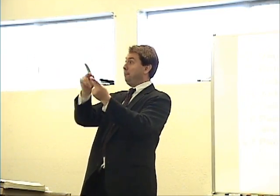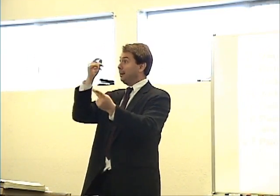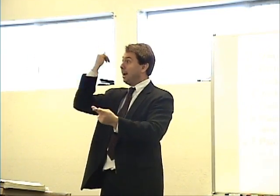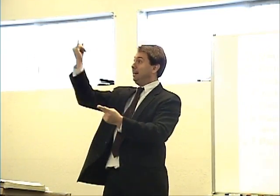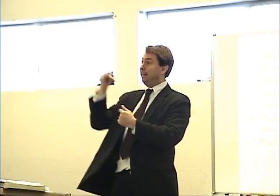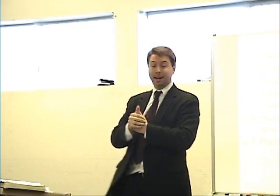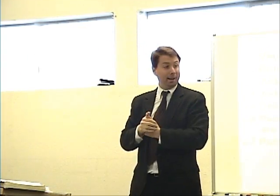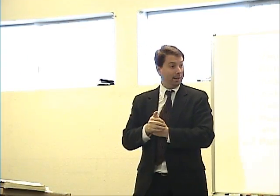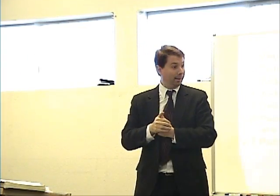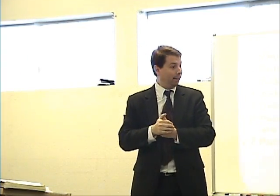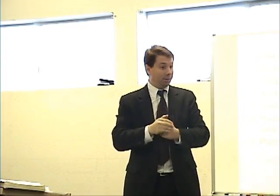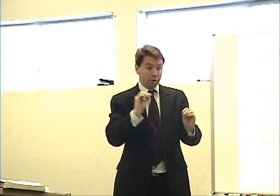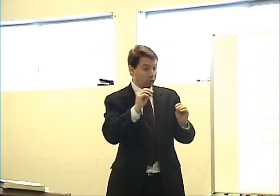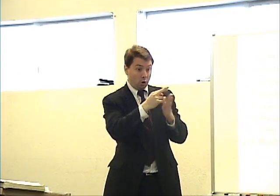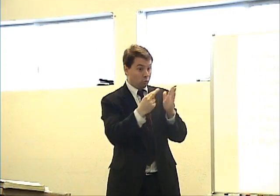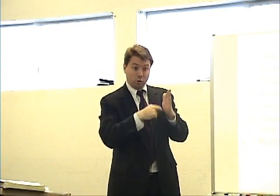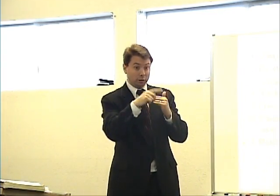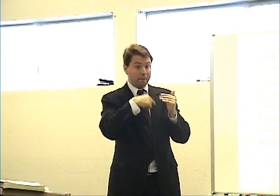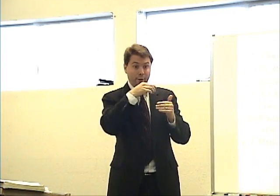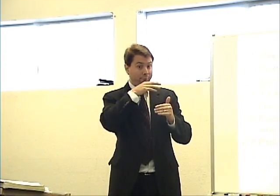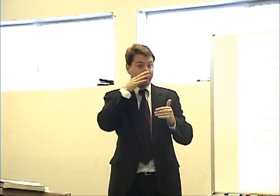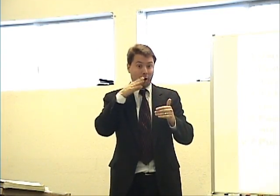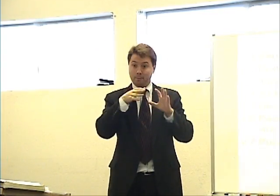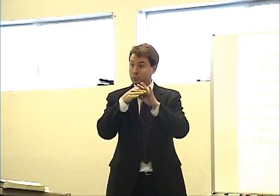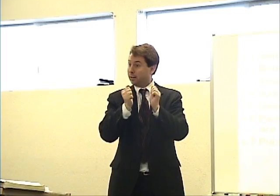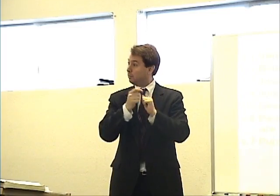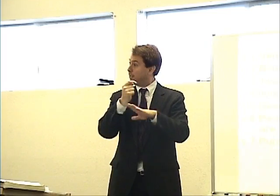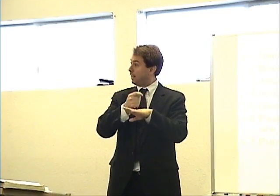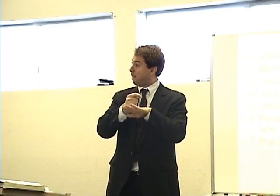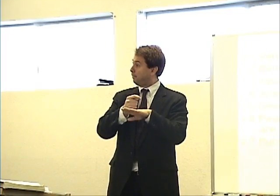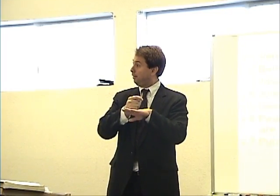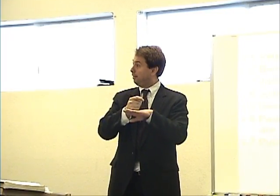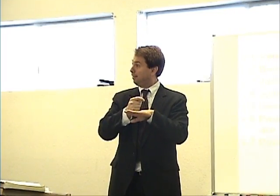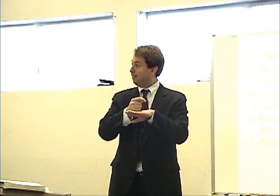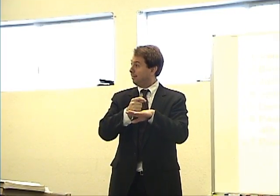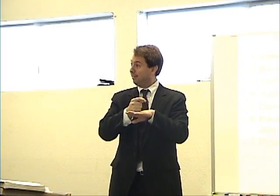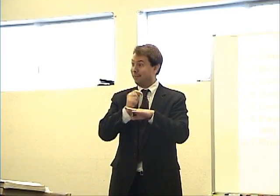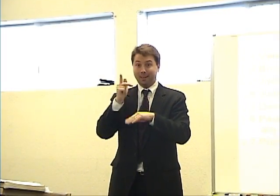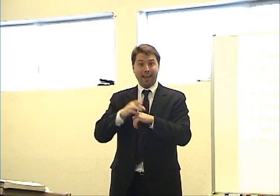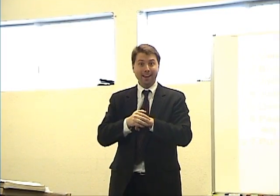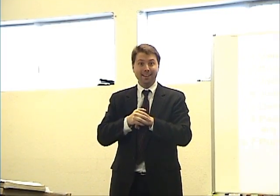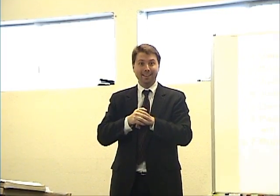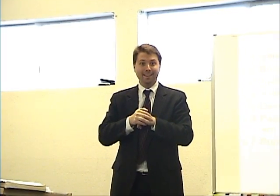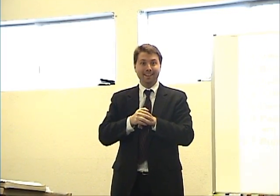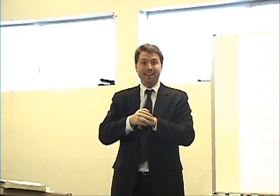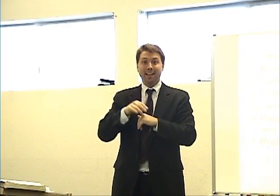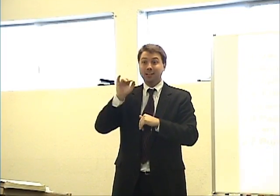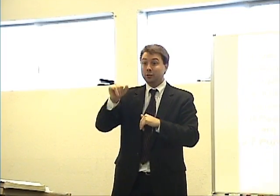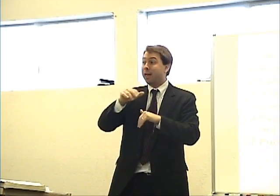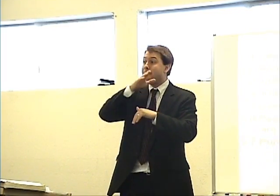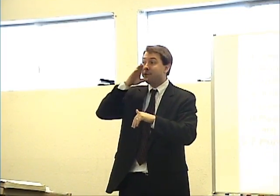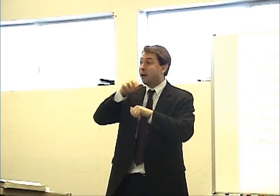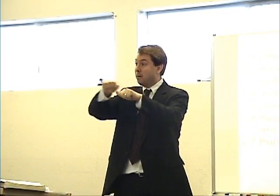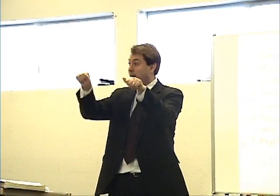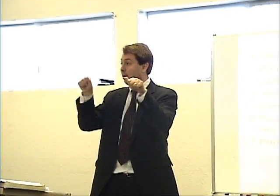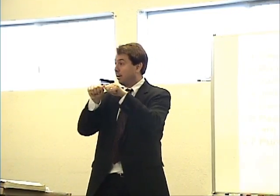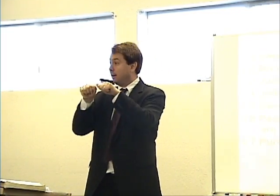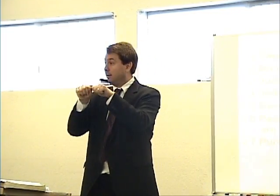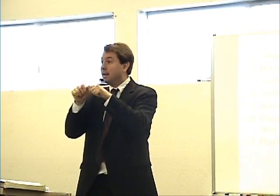Perfect idea. There's no rules about farms related with the temple. Okay? So that farm area